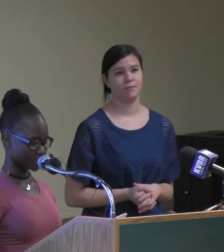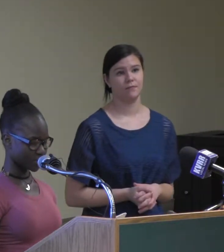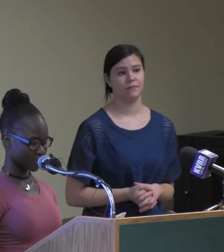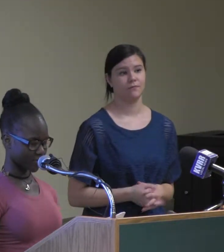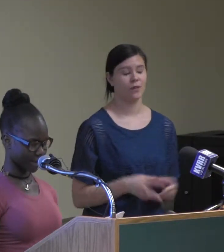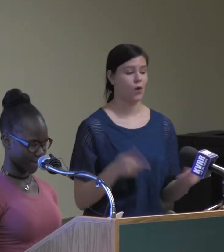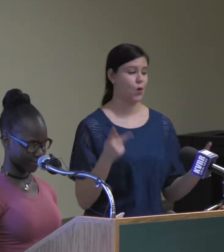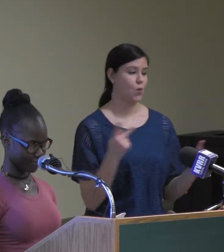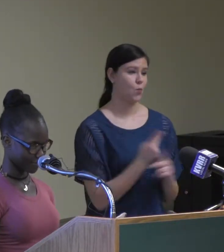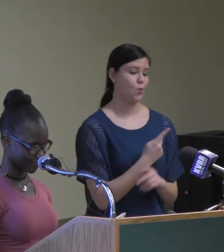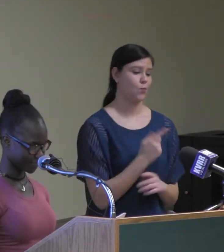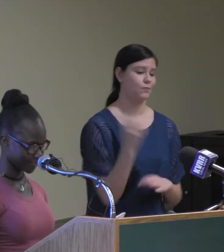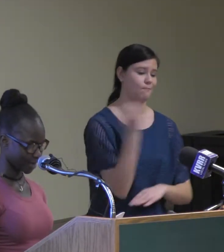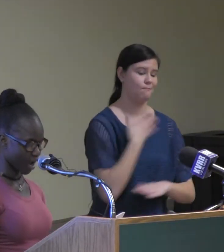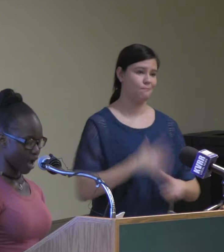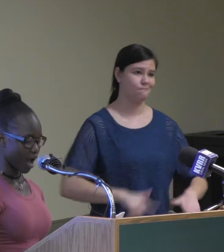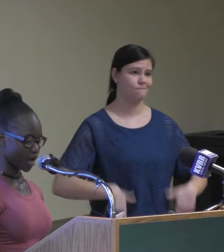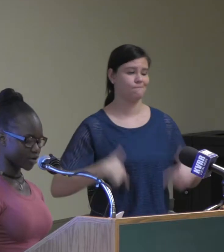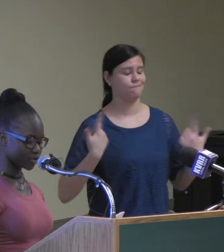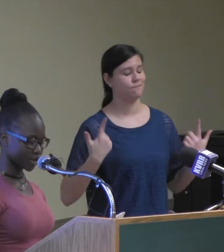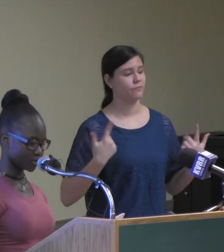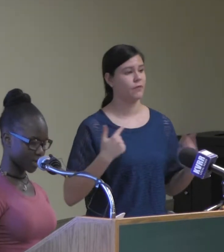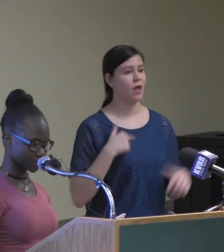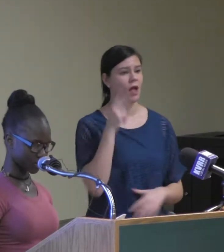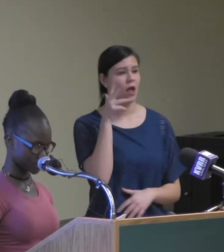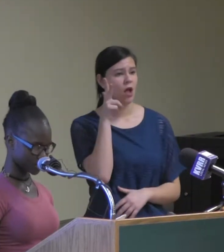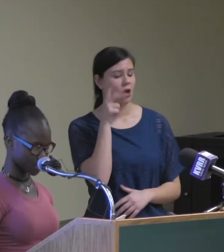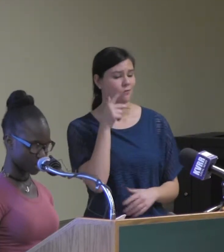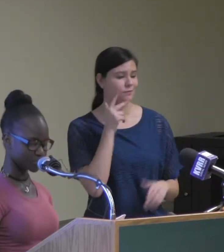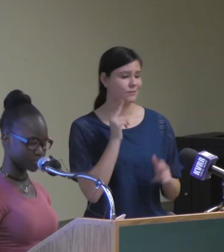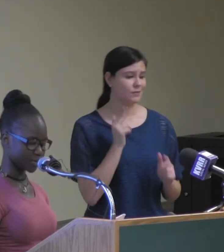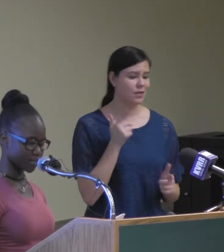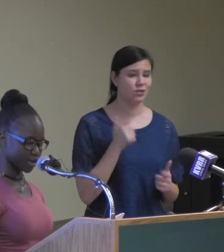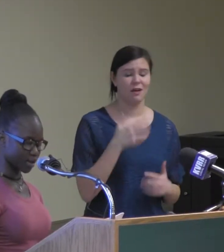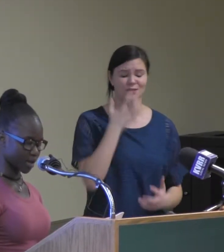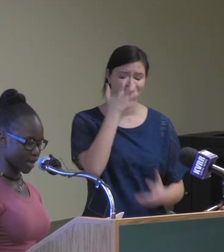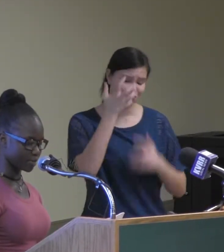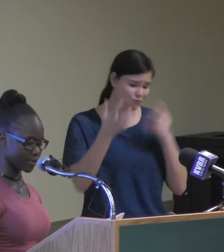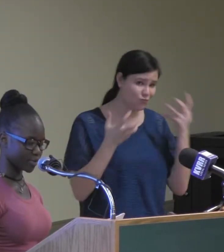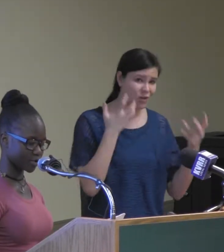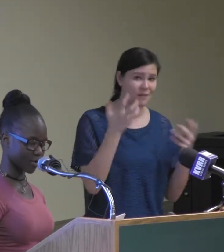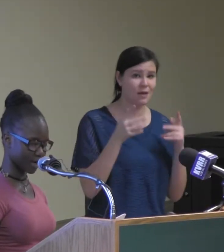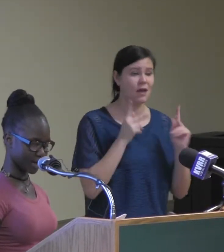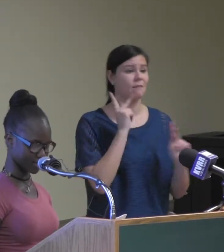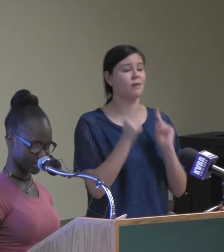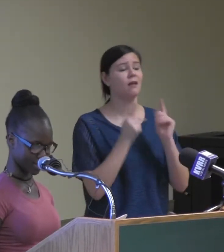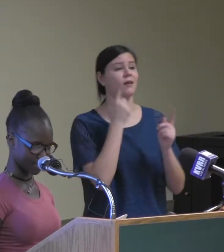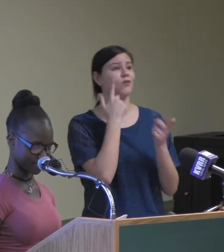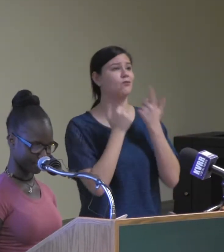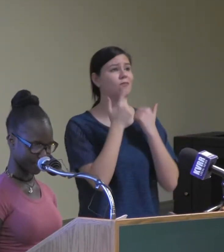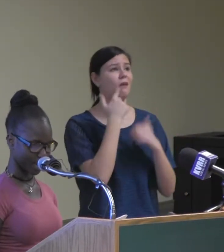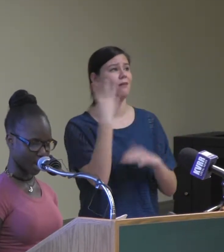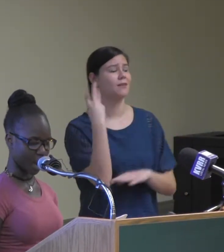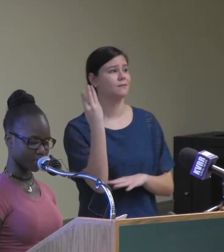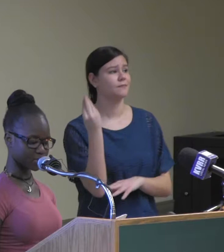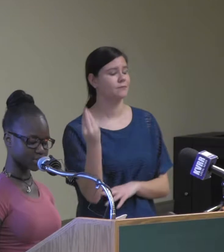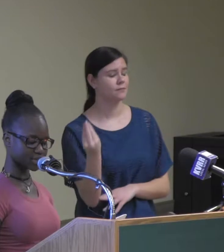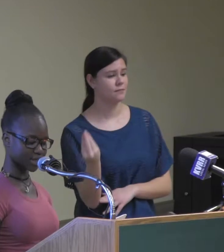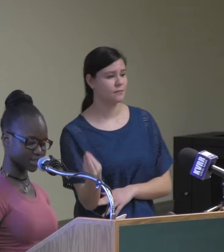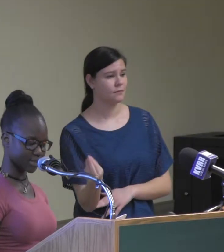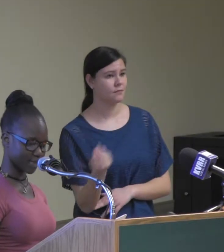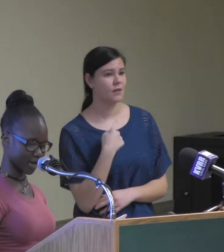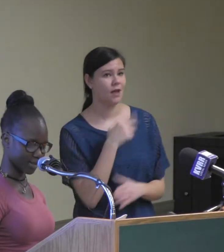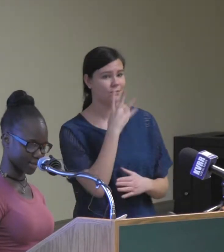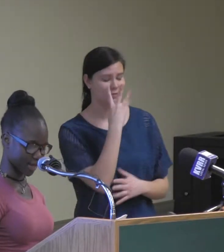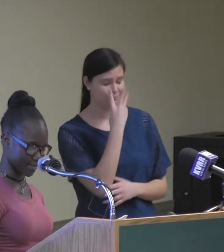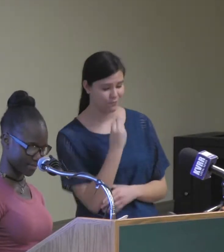The worst day of my life. I heard loud gunshots, screaming, and people crying outside. I was